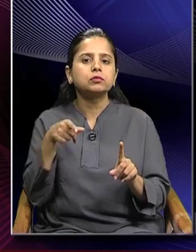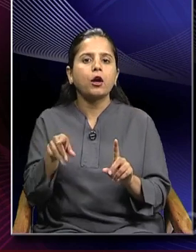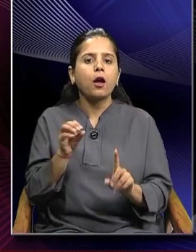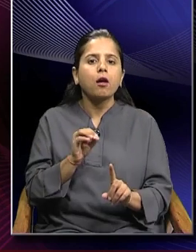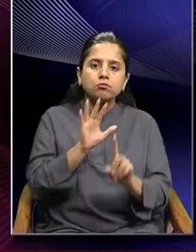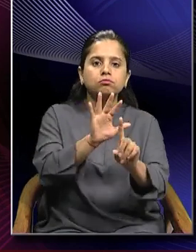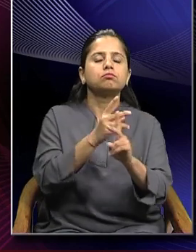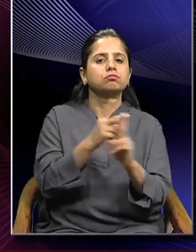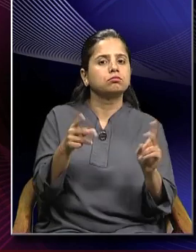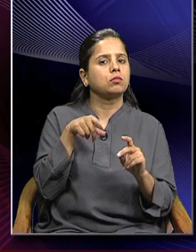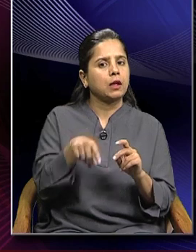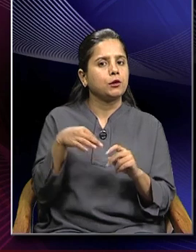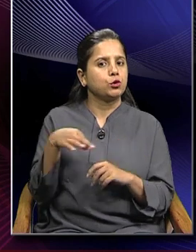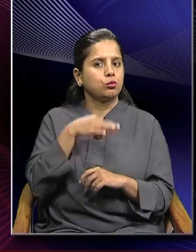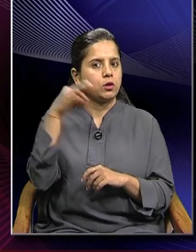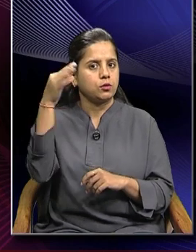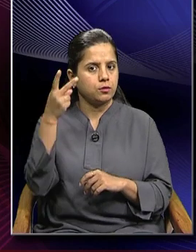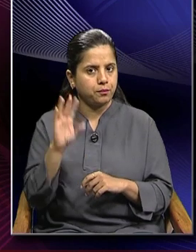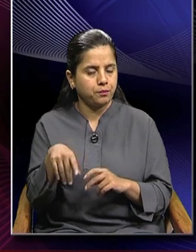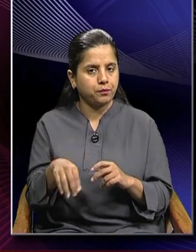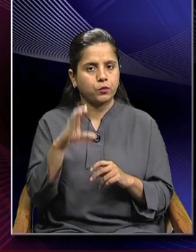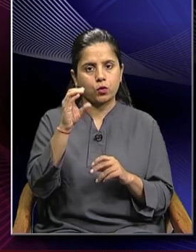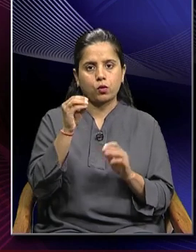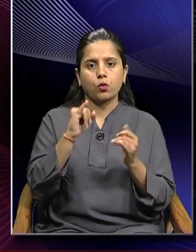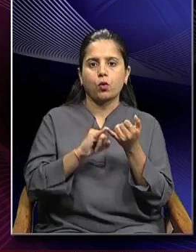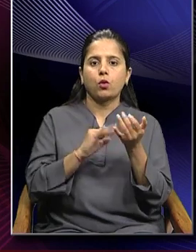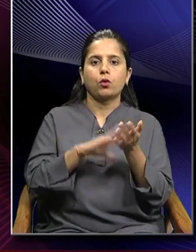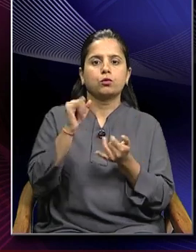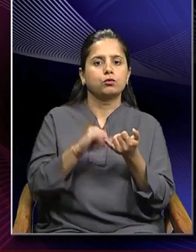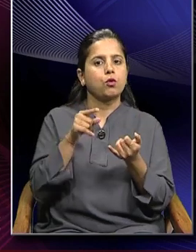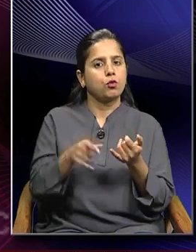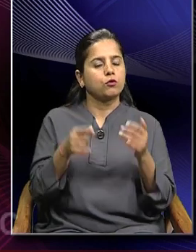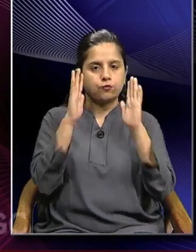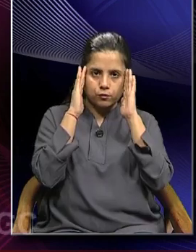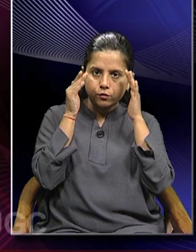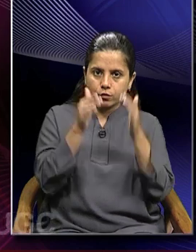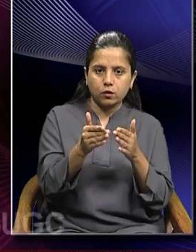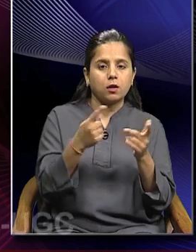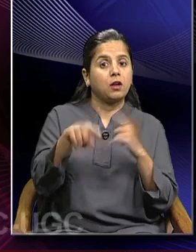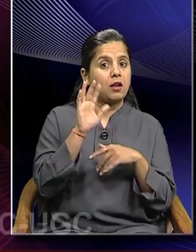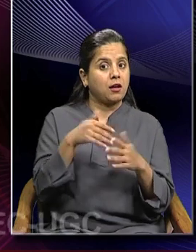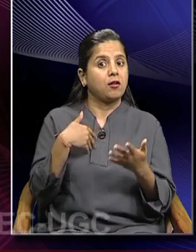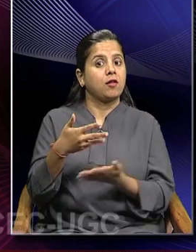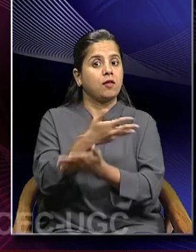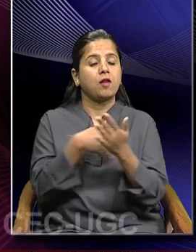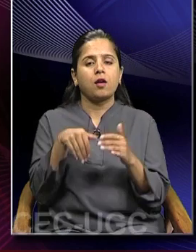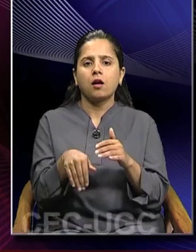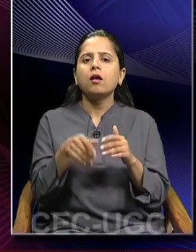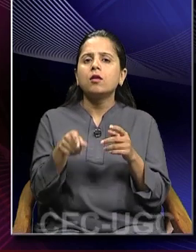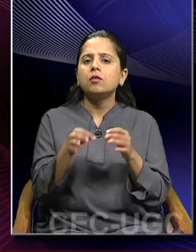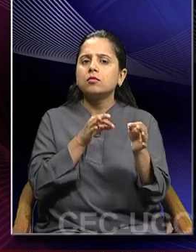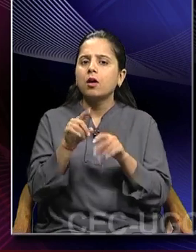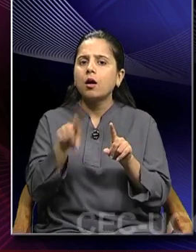is spiritualistic and cosmos focused, that also we discussed. We also had a brief discussion about